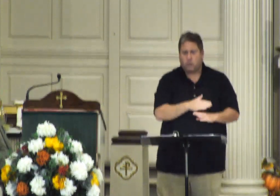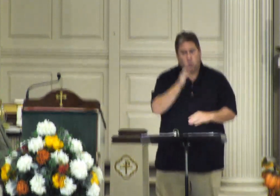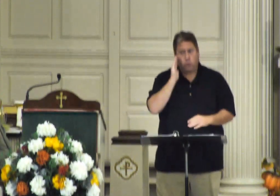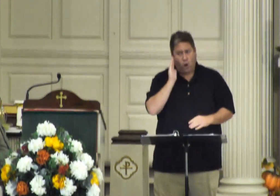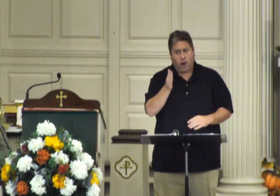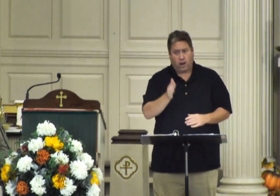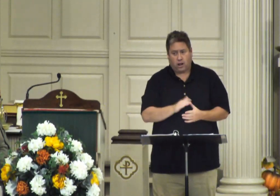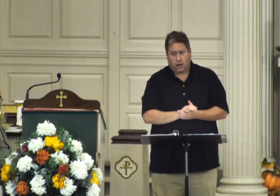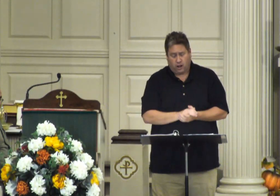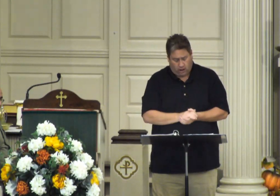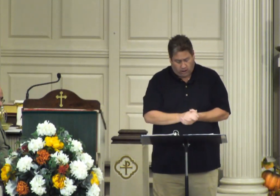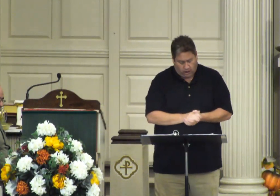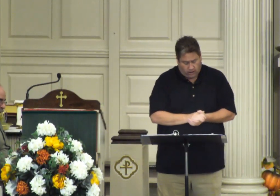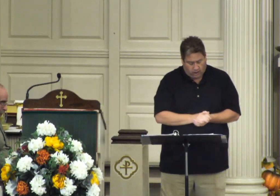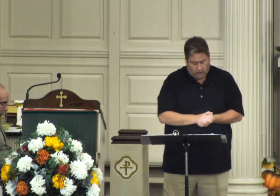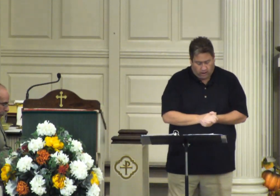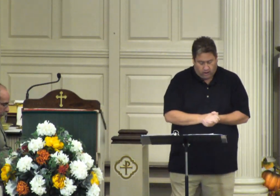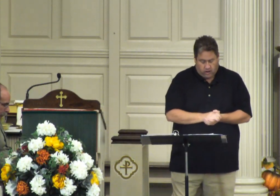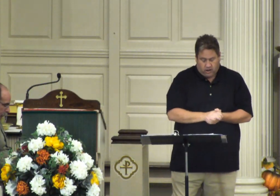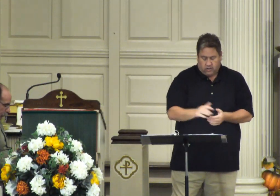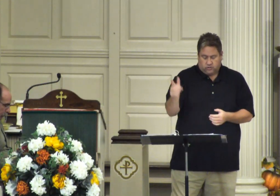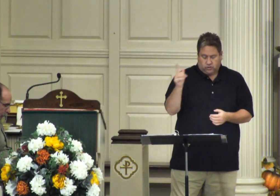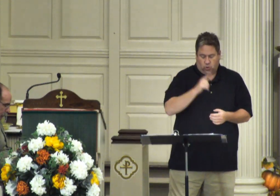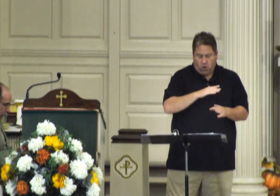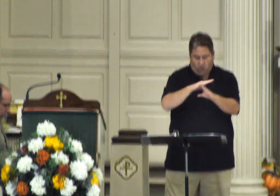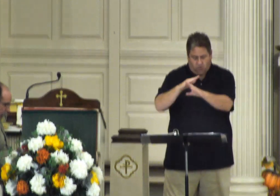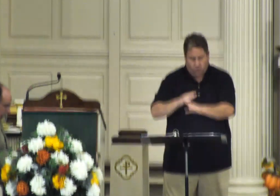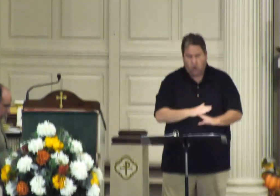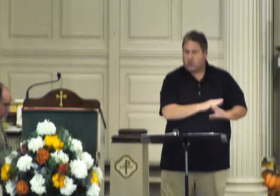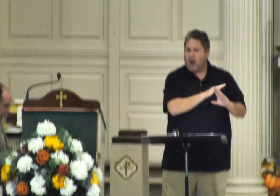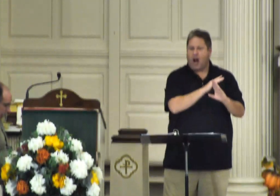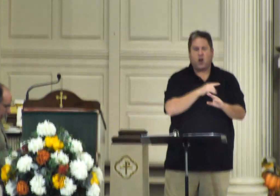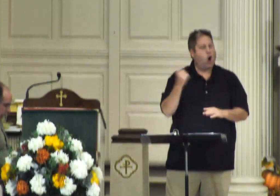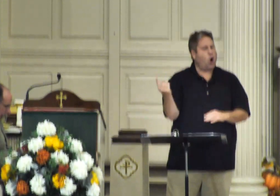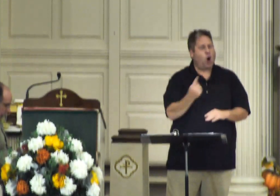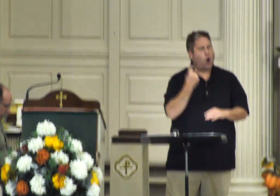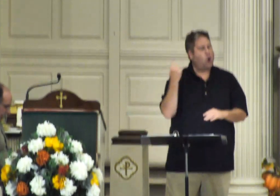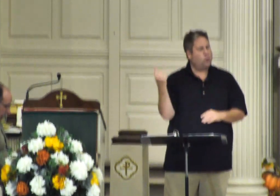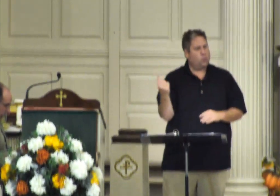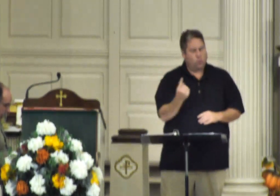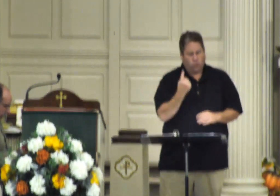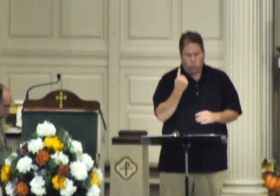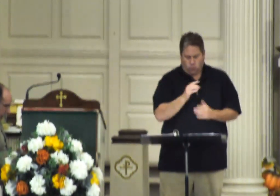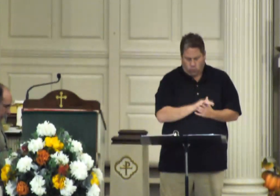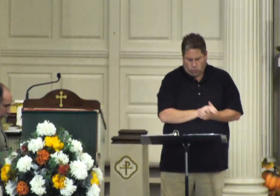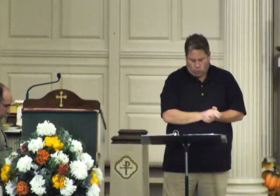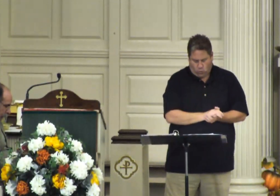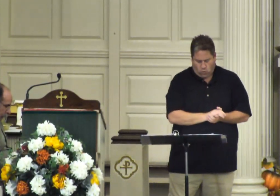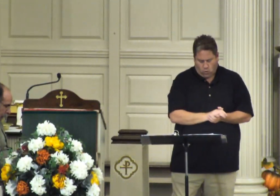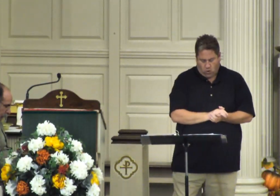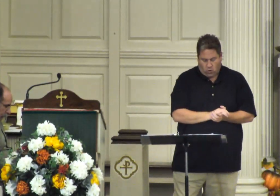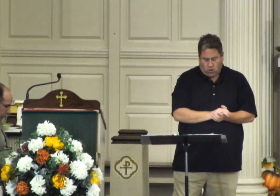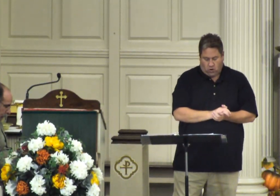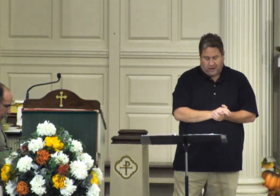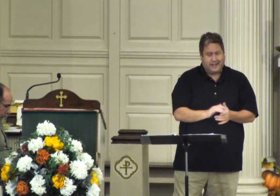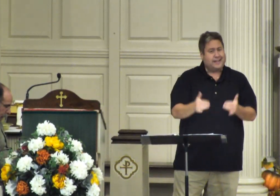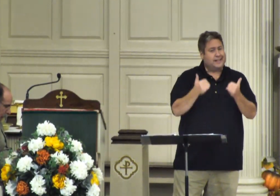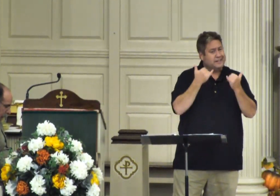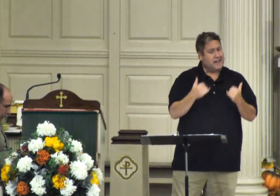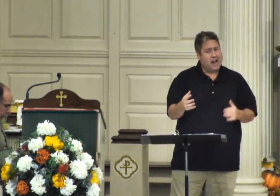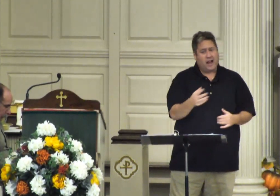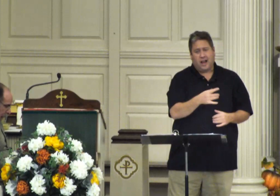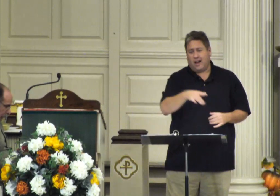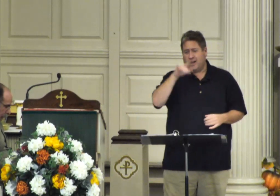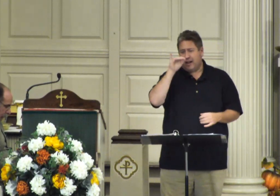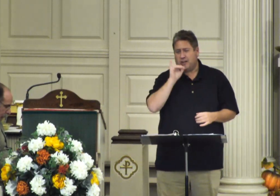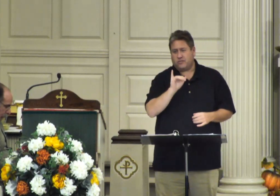will guard your life. The Lord will guard your coming and your going,